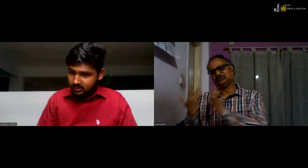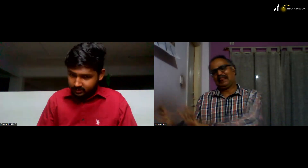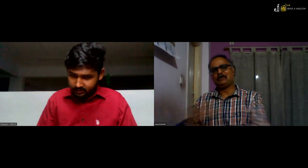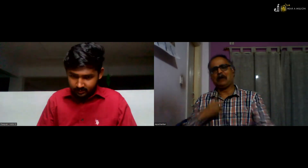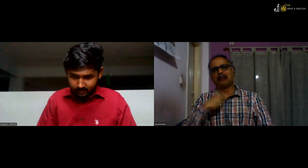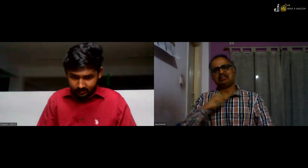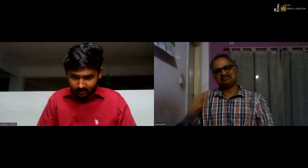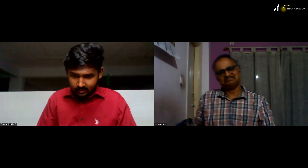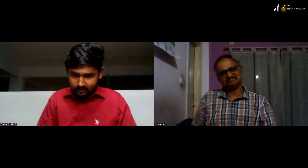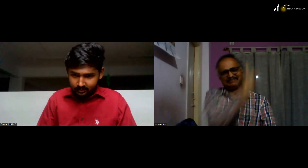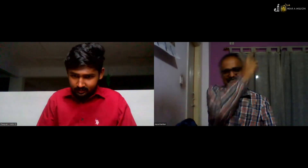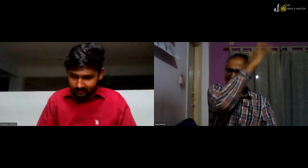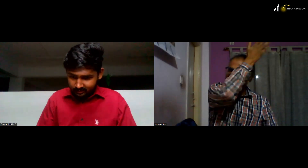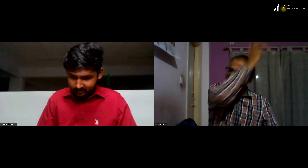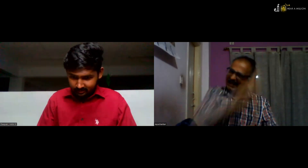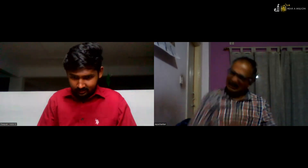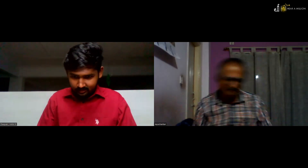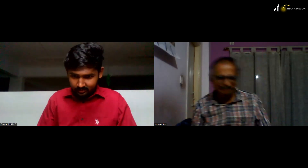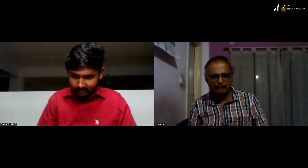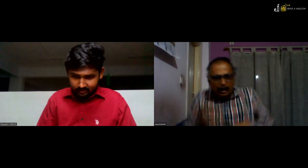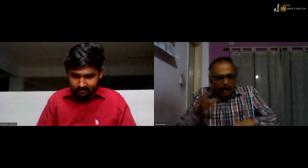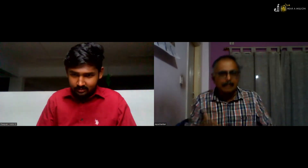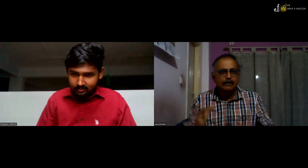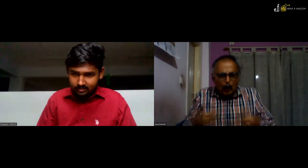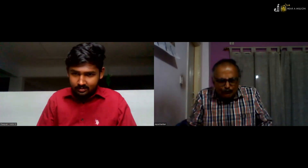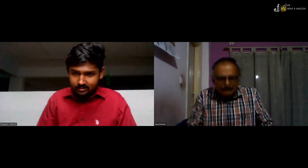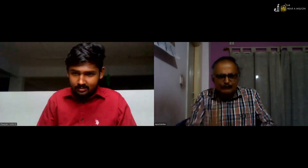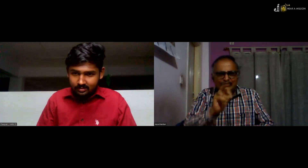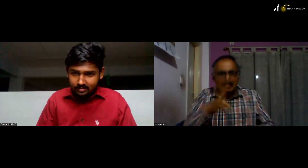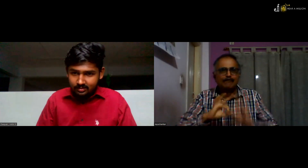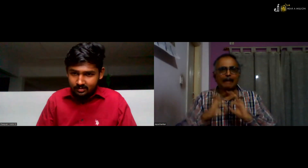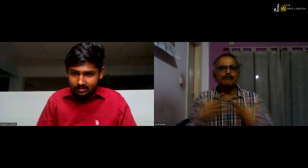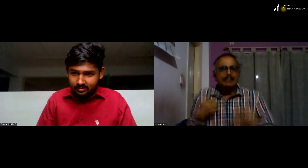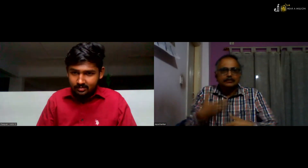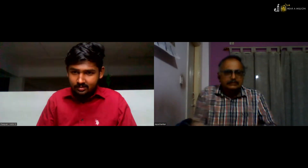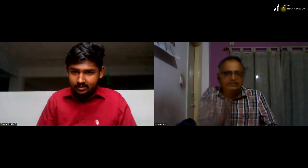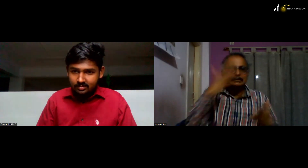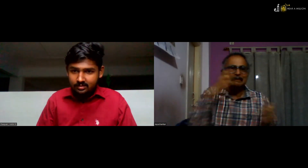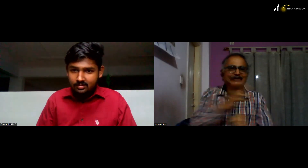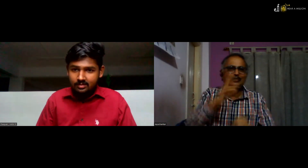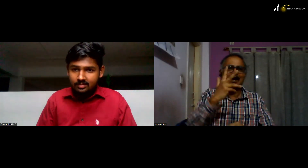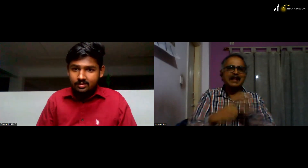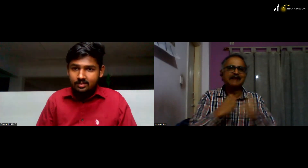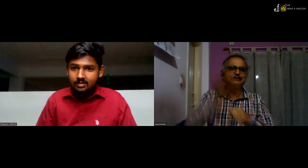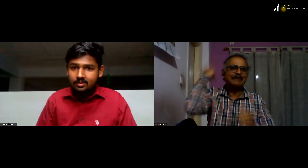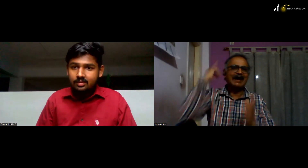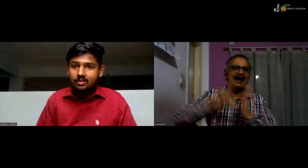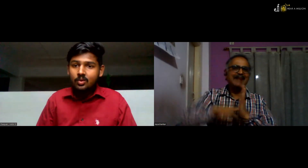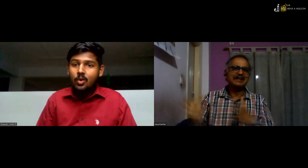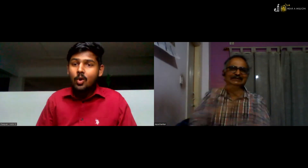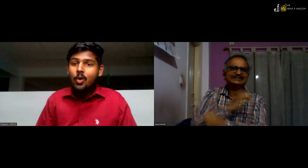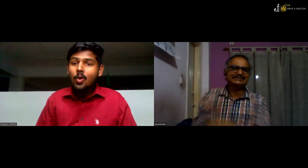lot of confidence. So if my family members didn't say that, or they